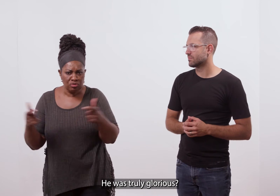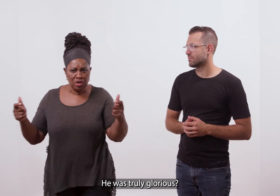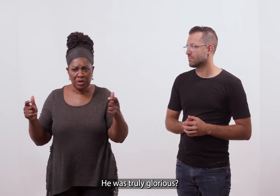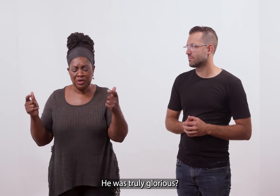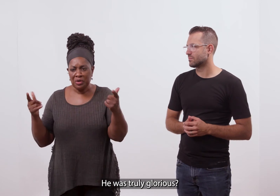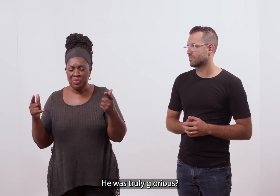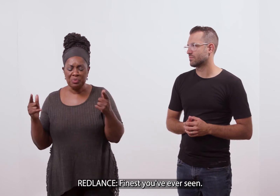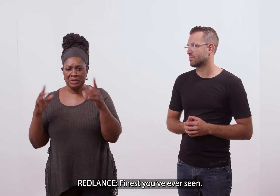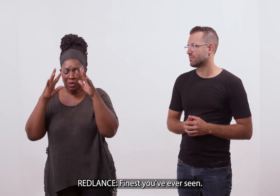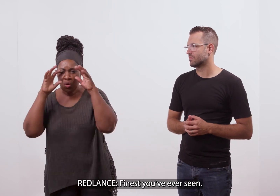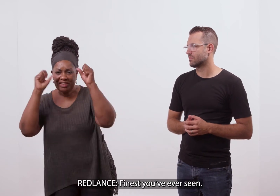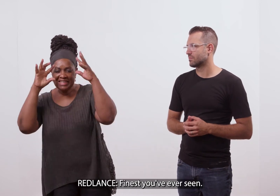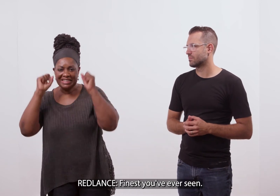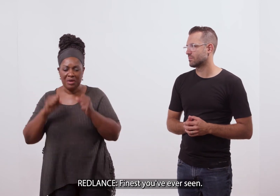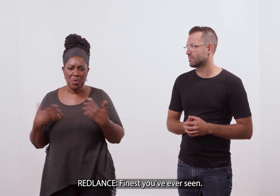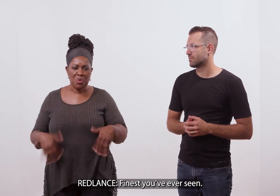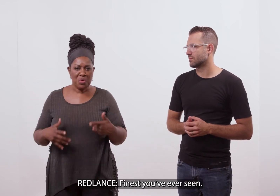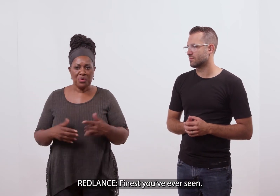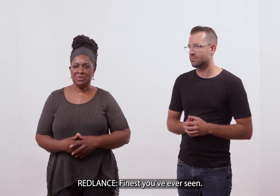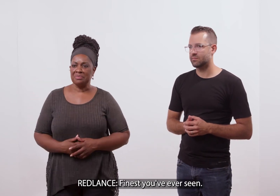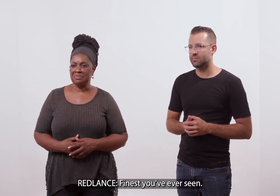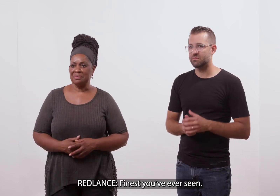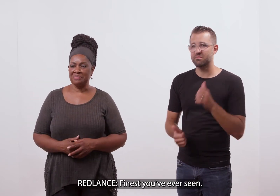glorious. Finest you've ever seen.